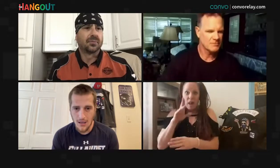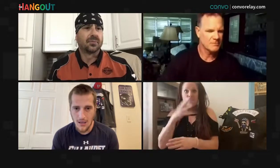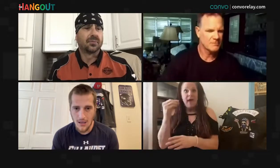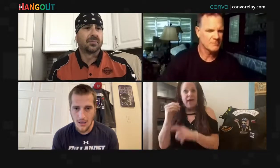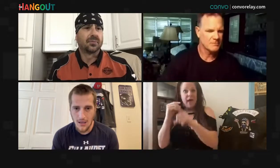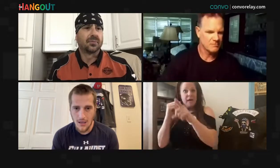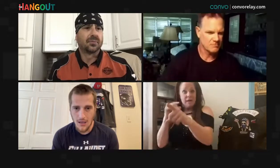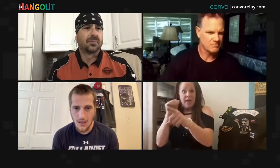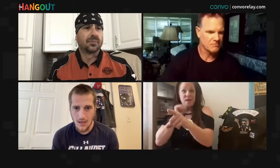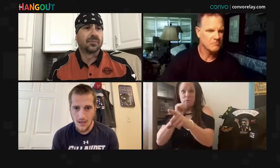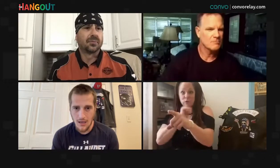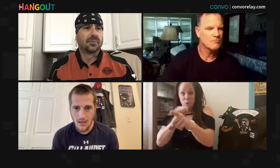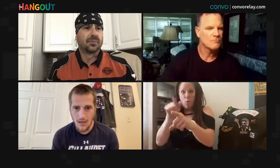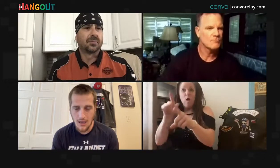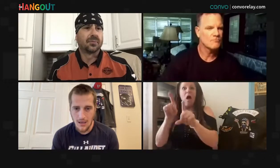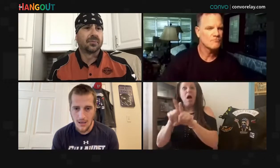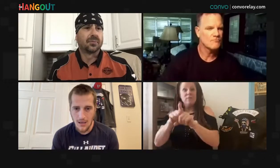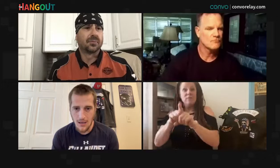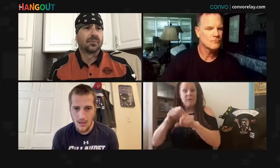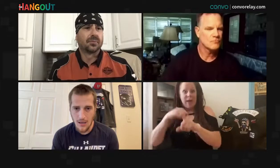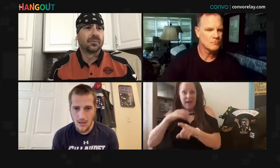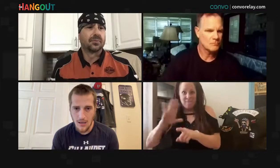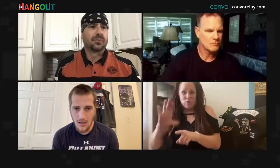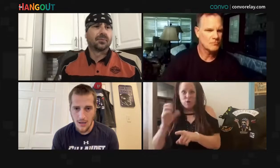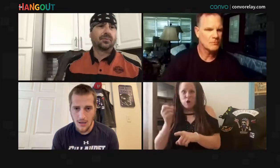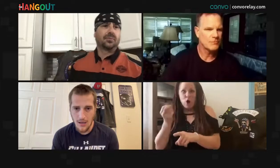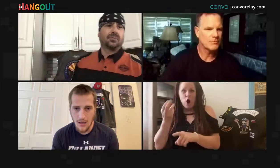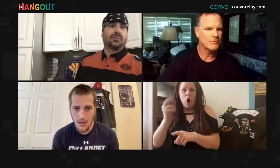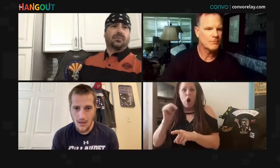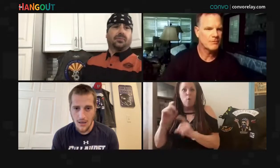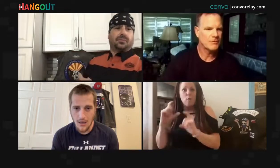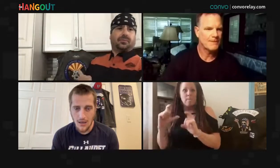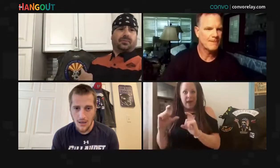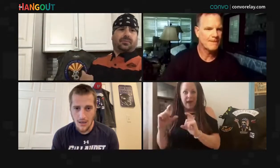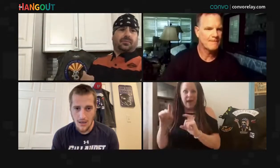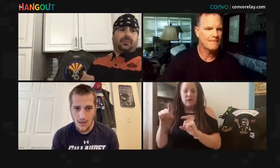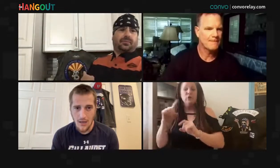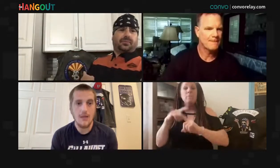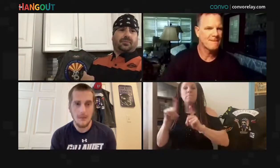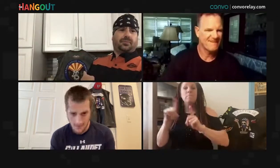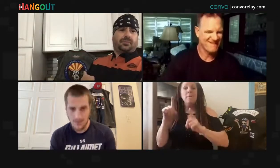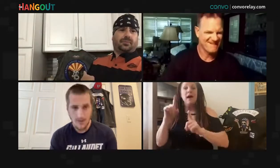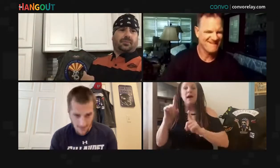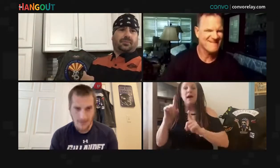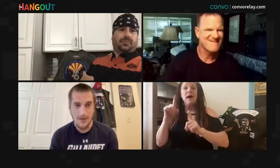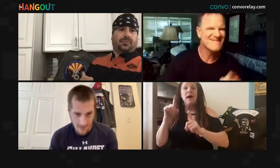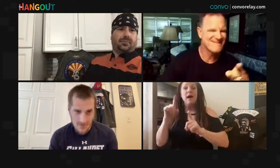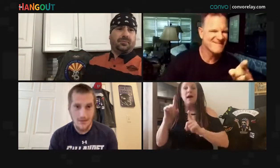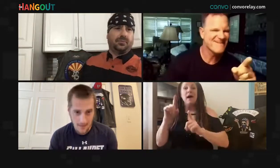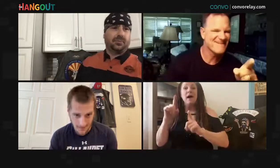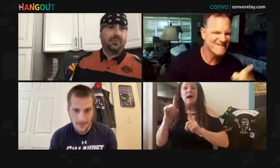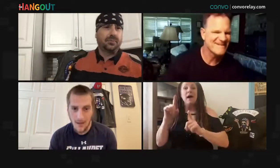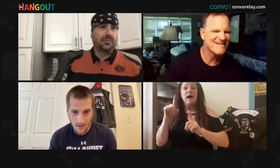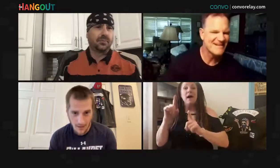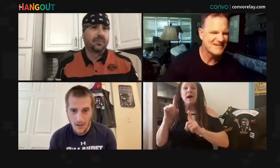and it's a riding club, and we're located in Arizona. They have their own patch, but